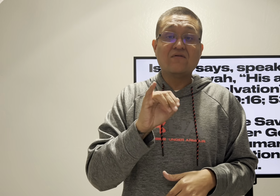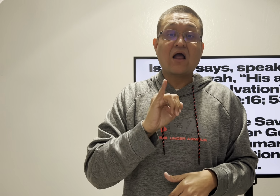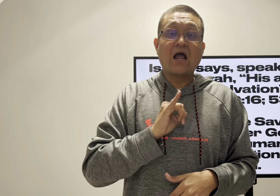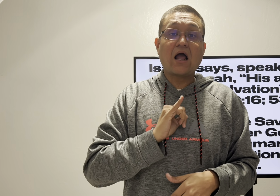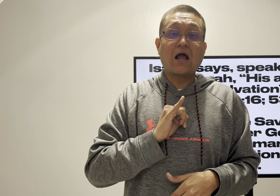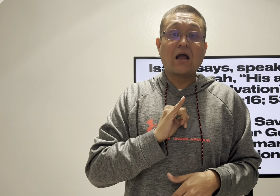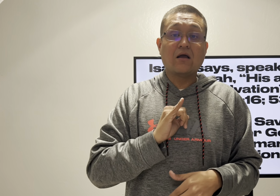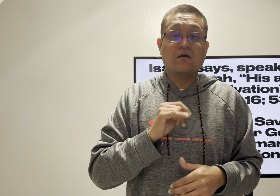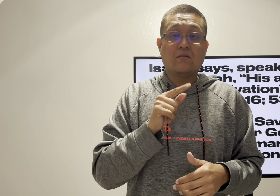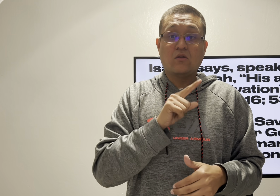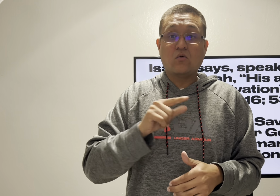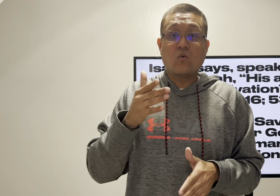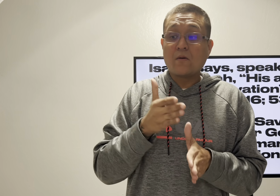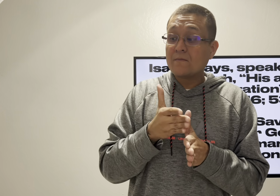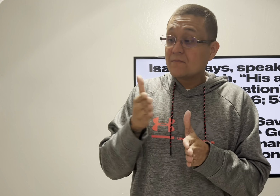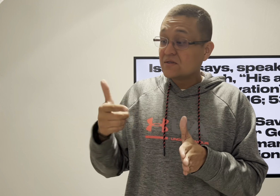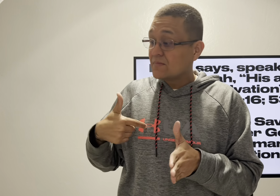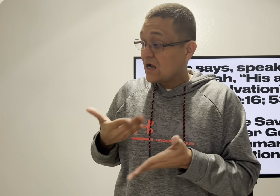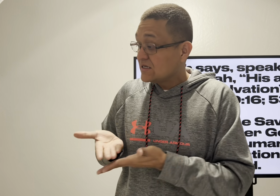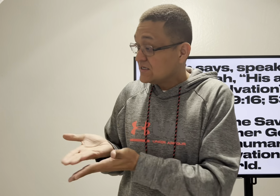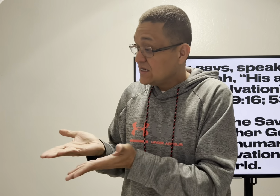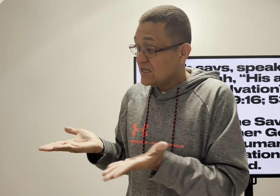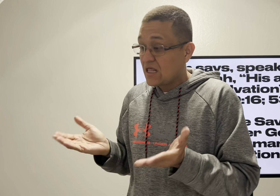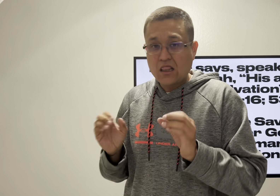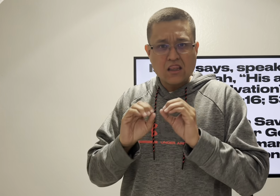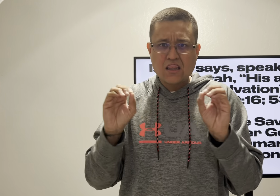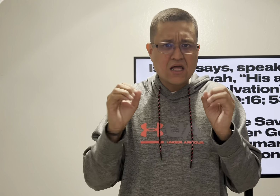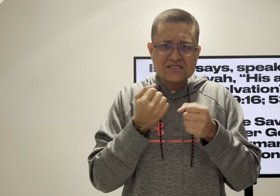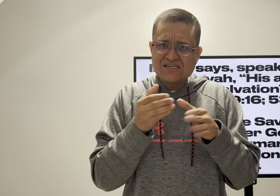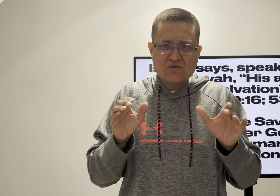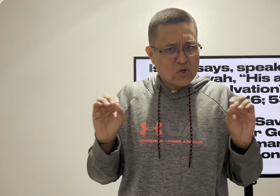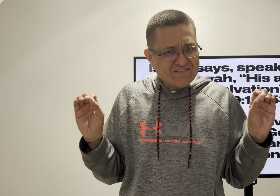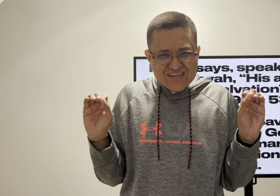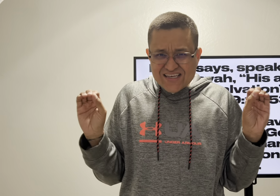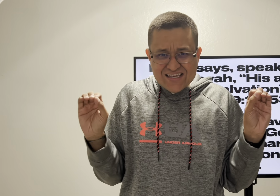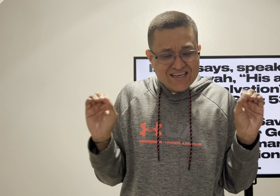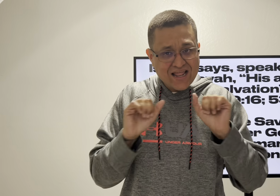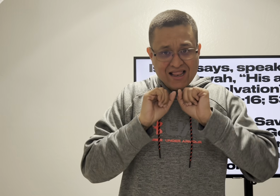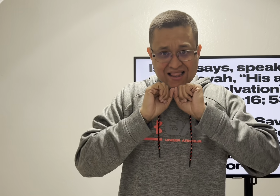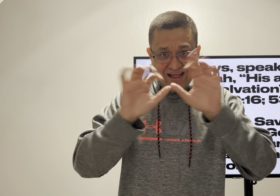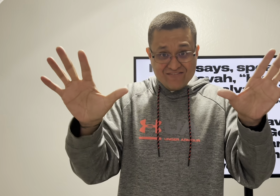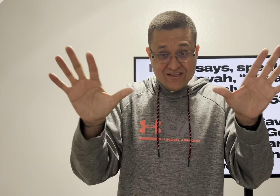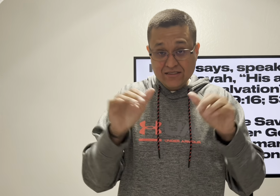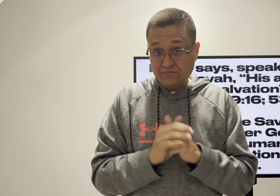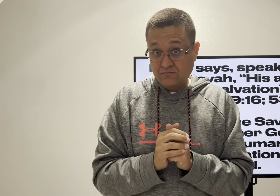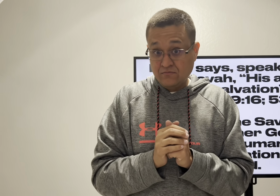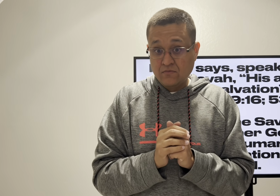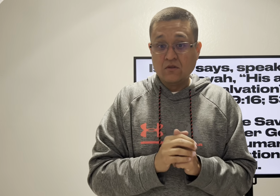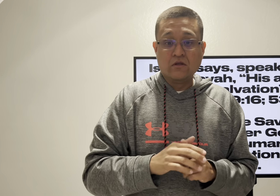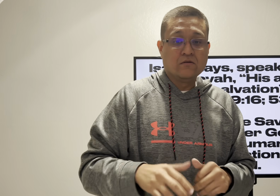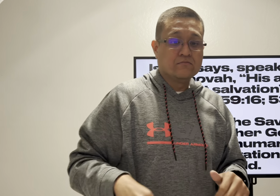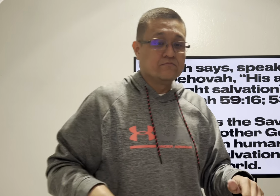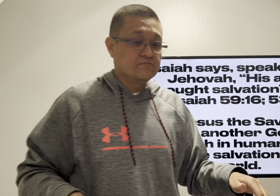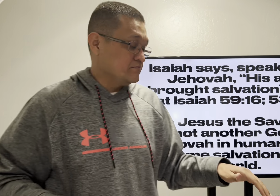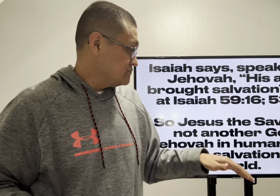Isaiah chapter 43 says, I am the Lord, and beside me there is no other Savior. None.